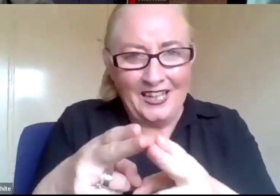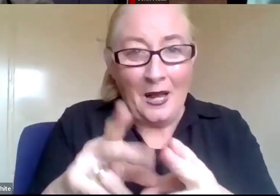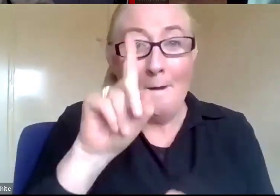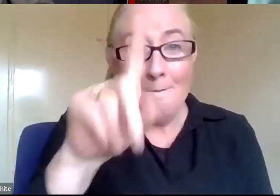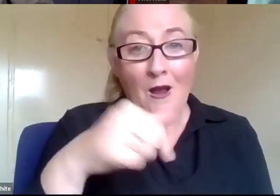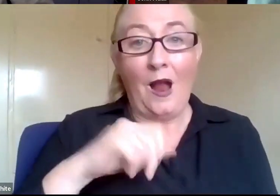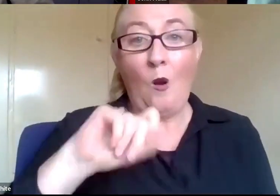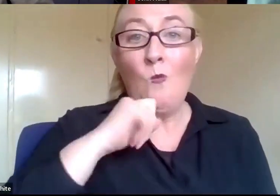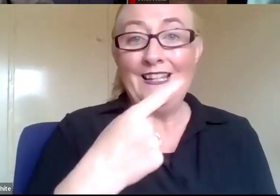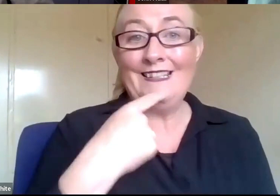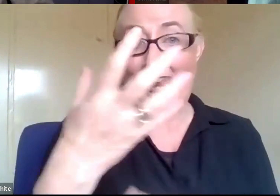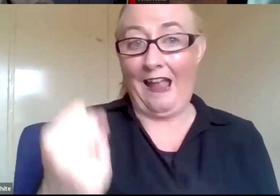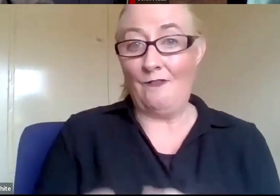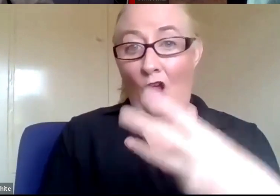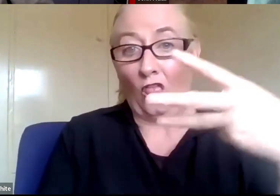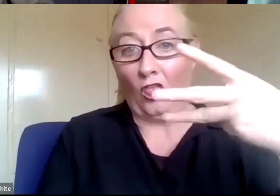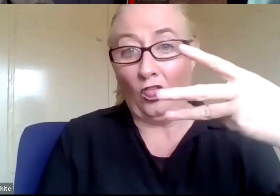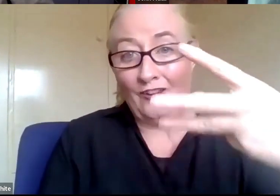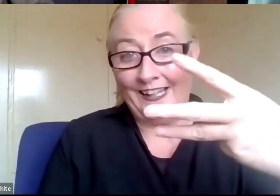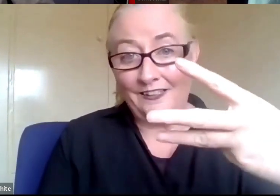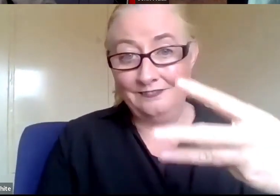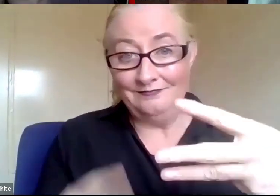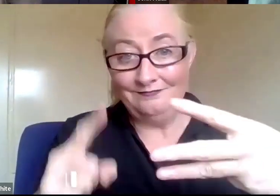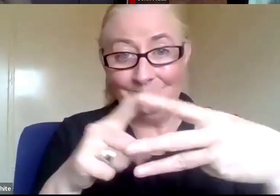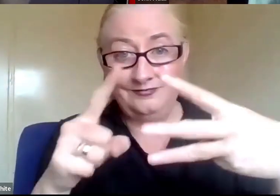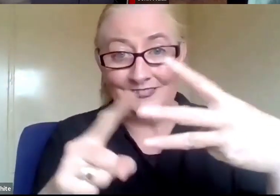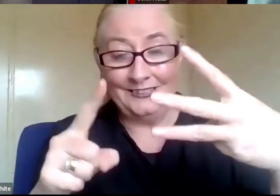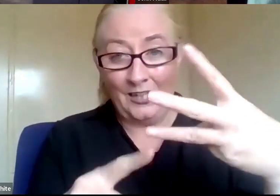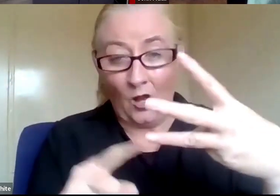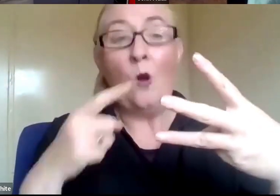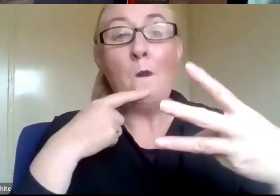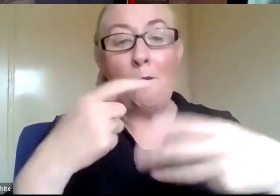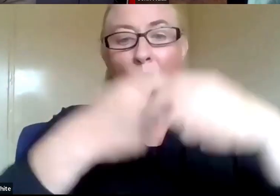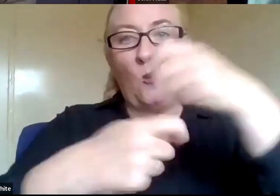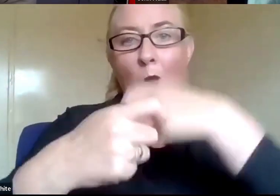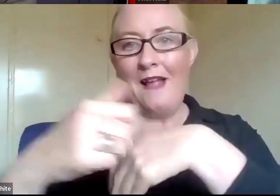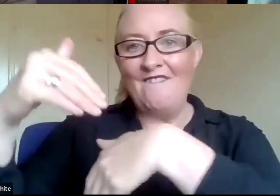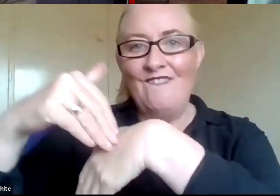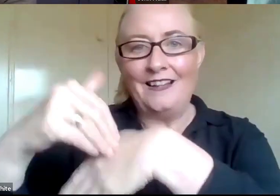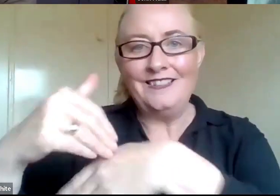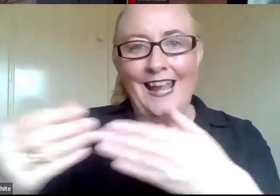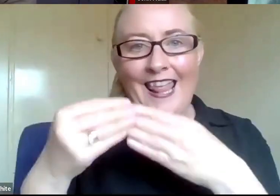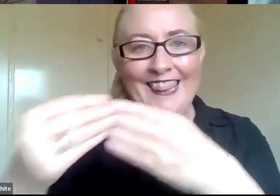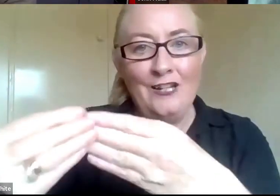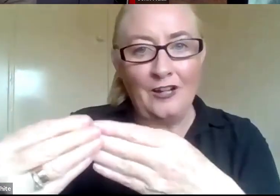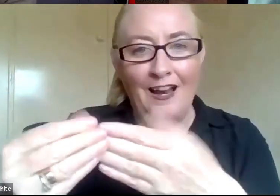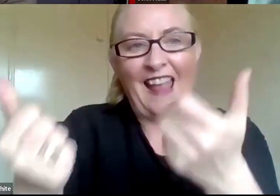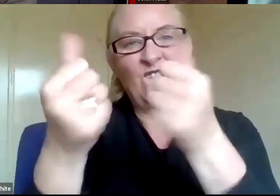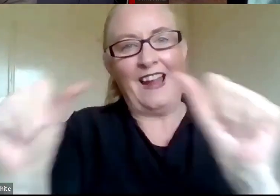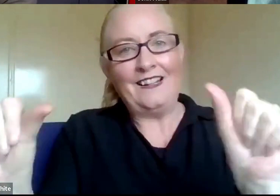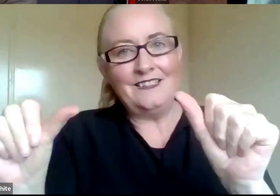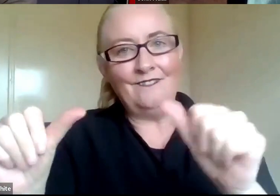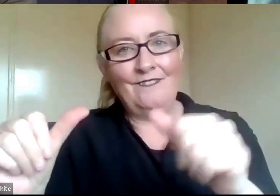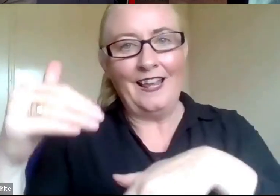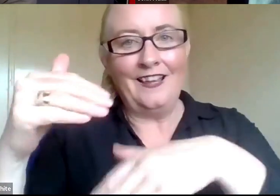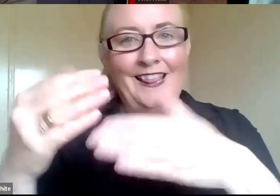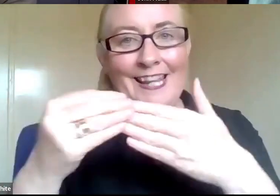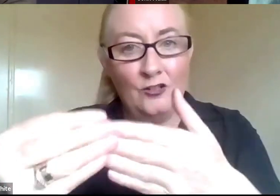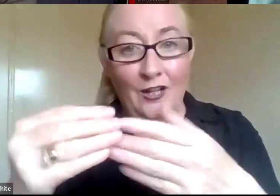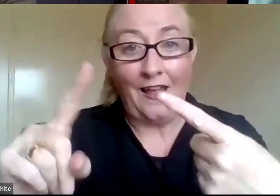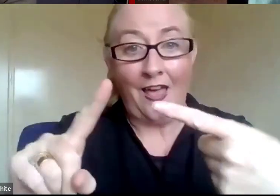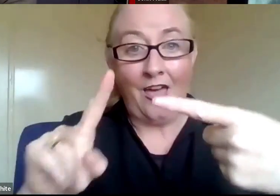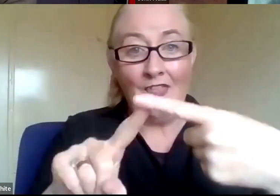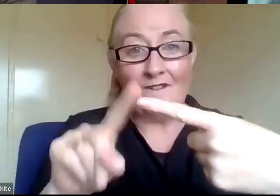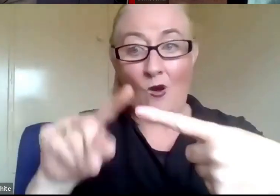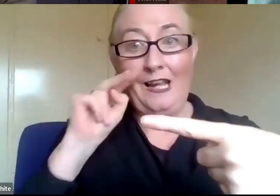have certain qualities or characteristics that make him or her a leader, such